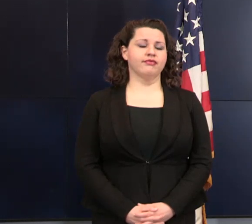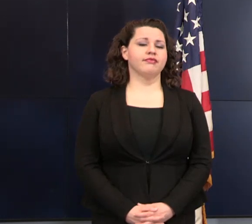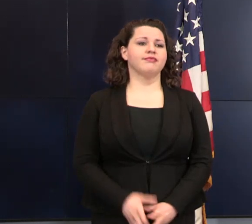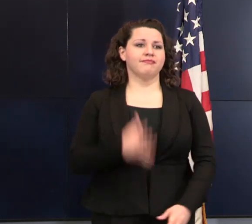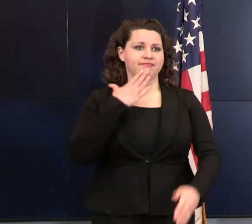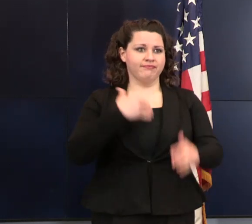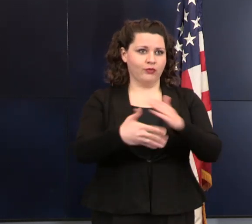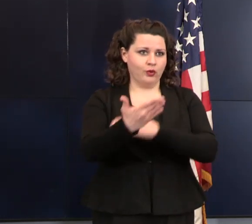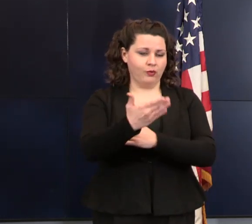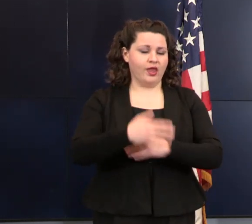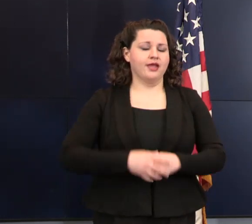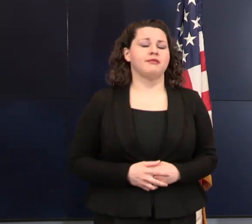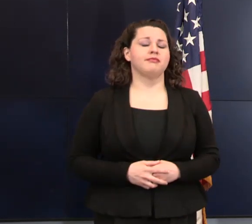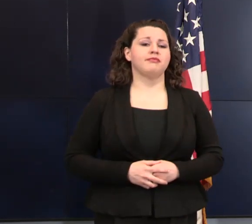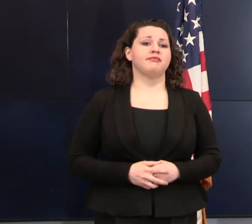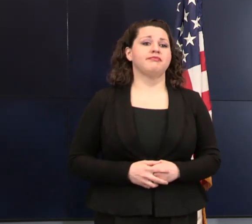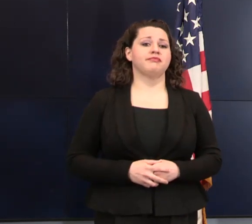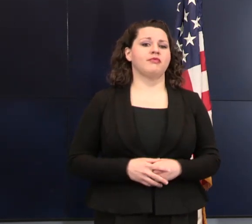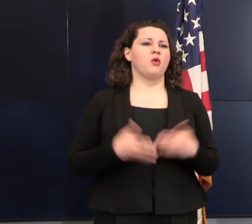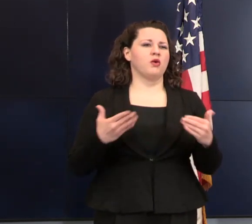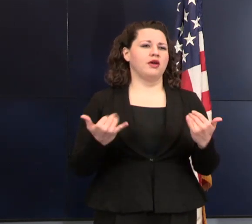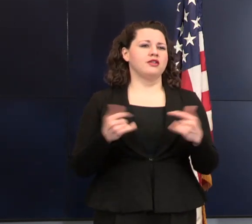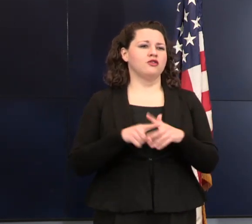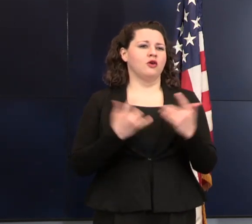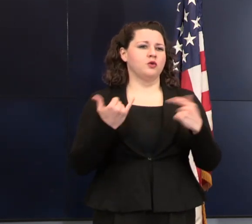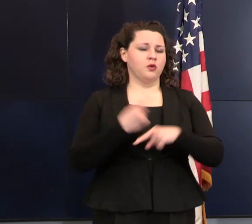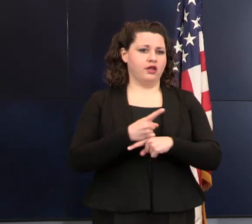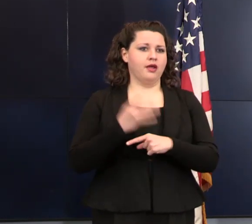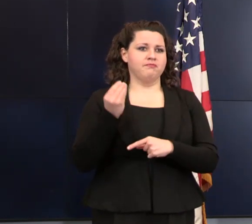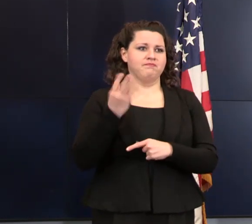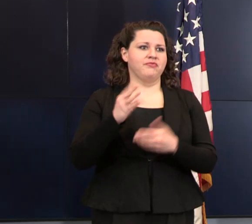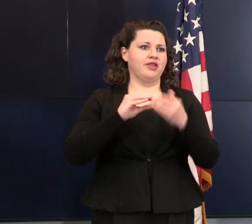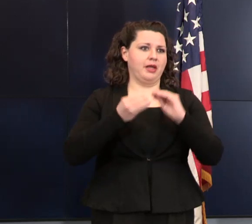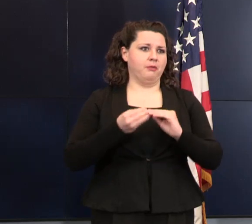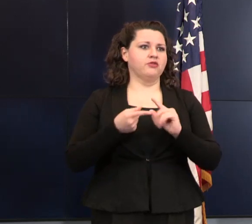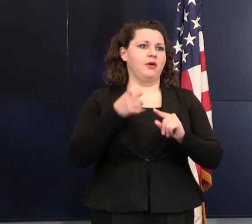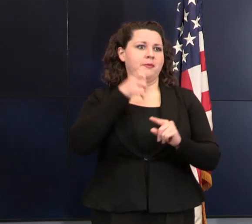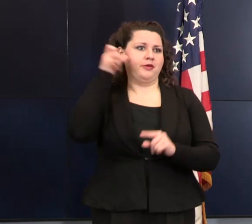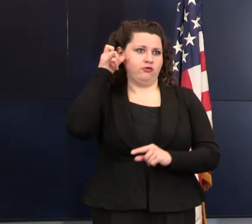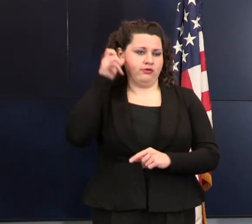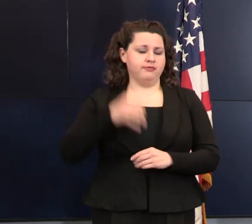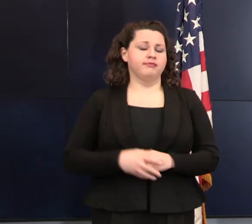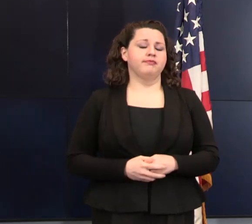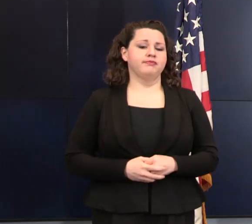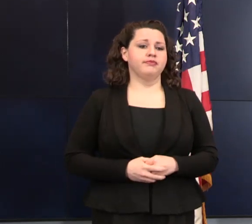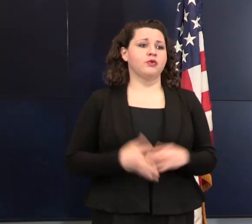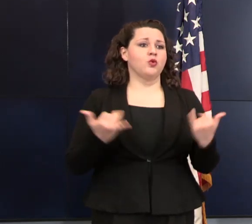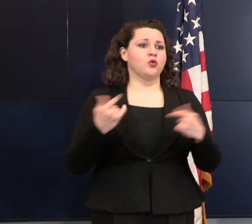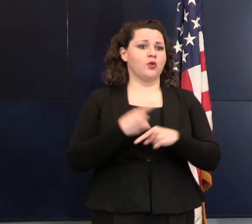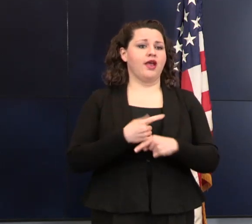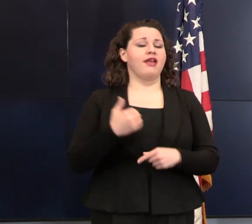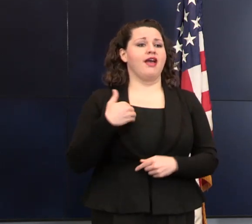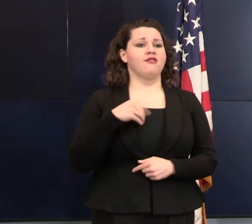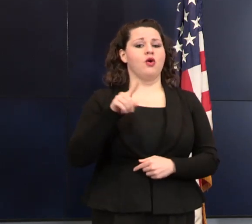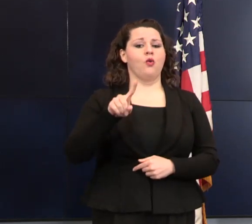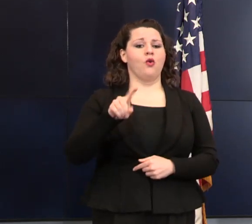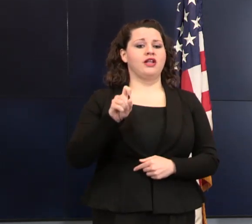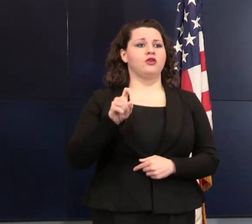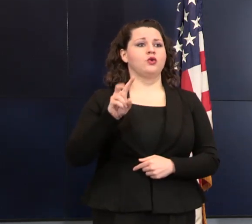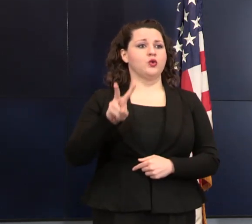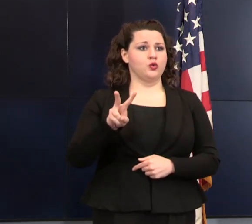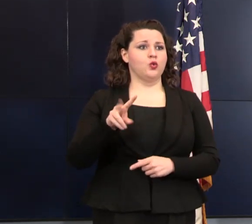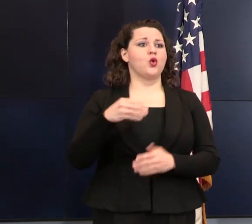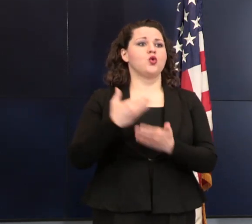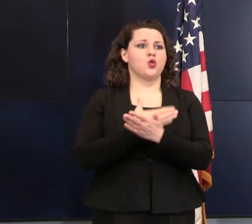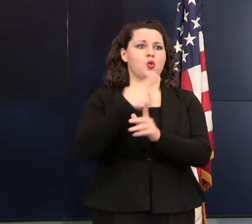Well, good morning. We'll go ahead and start this morning's update with the numbers from yesterday. Today we have 102